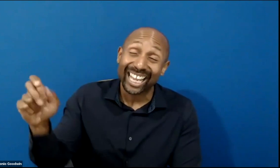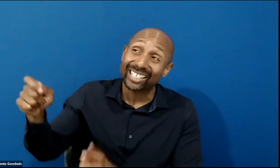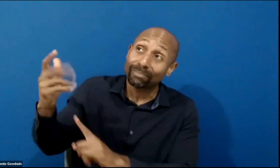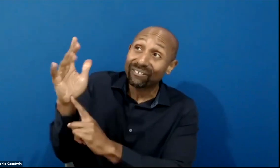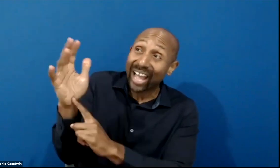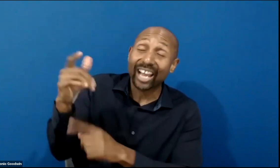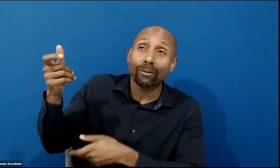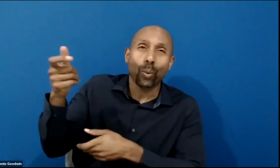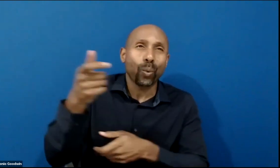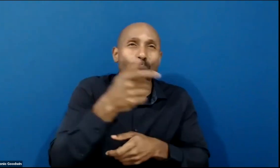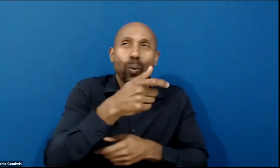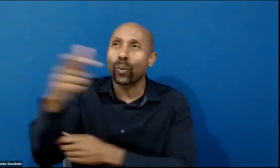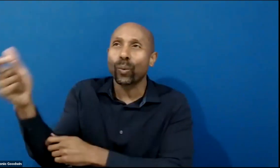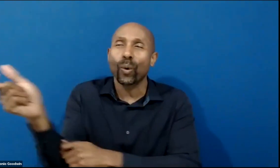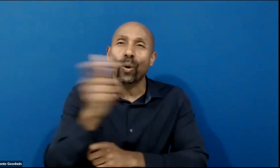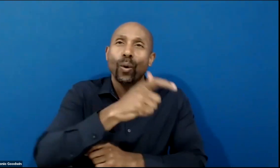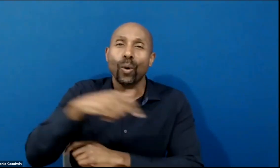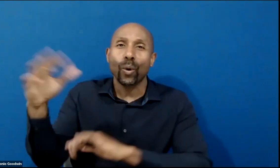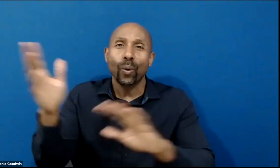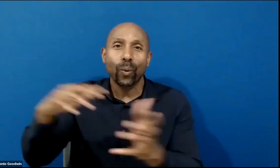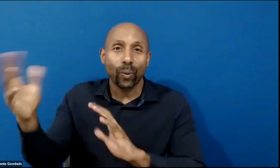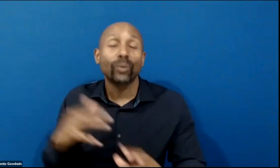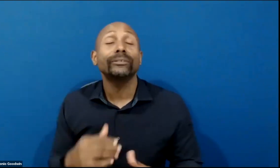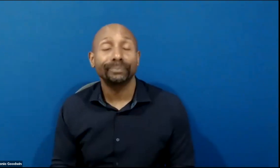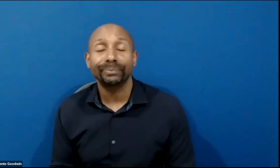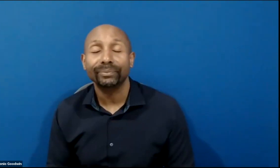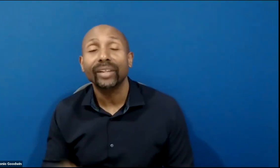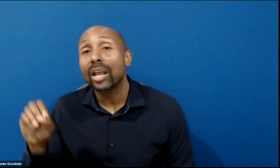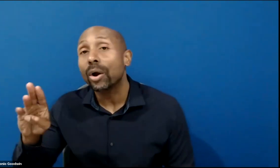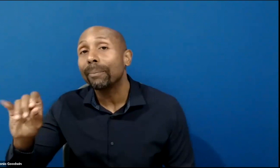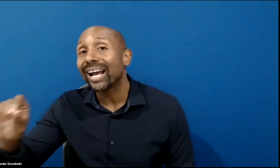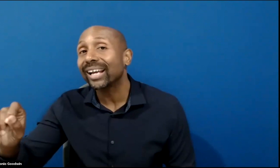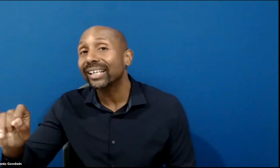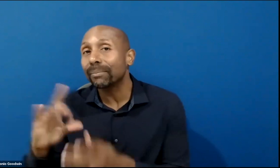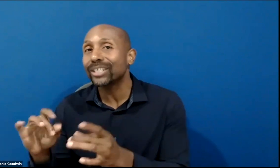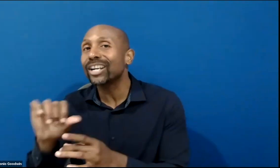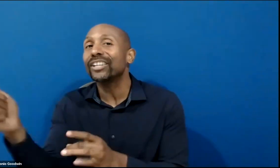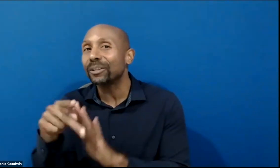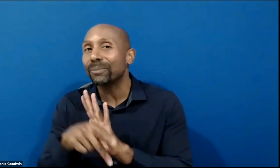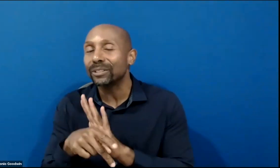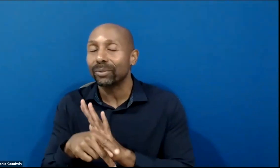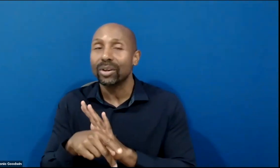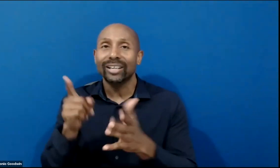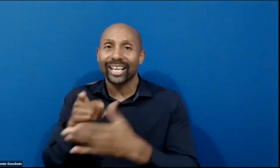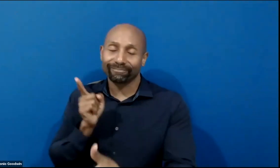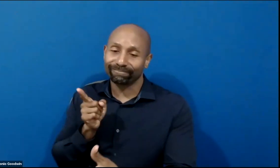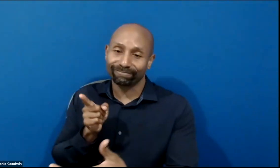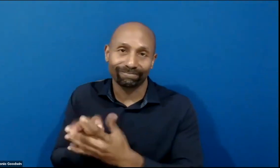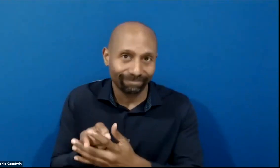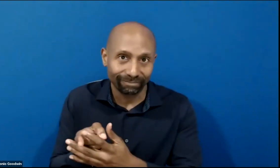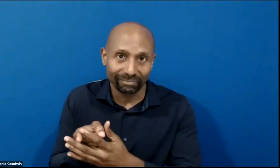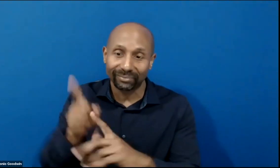that Oboi talked about, disrupting the status quo, right? And it's, in a lot of ways, that's what that did. They weren't used to, in that